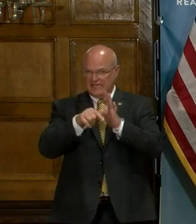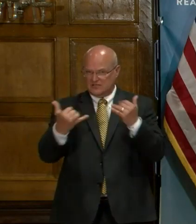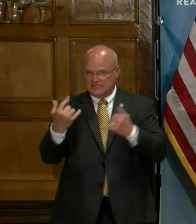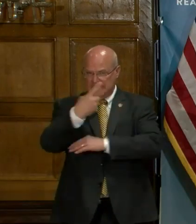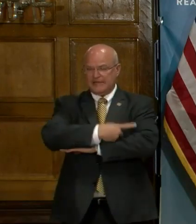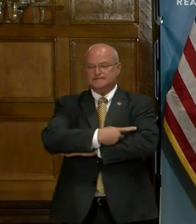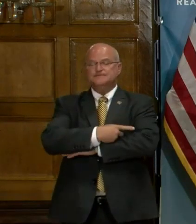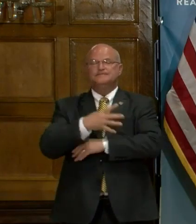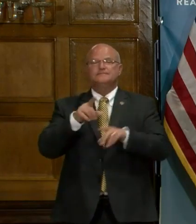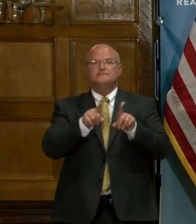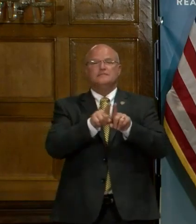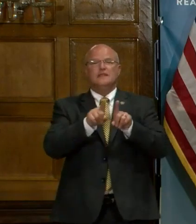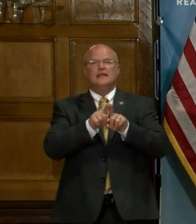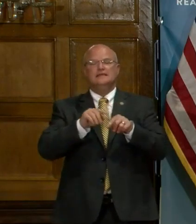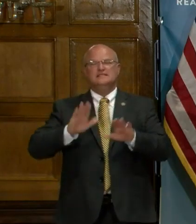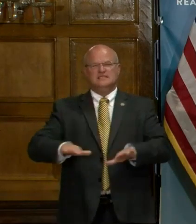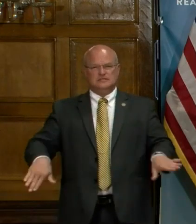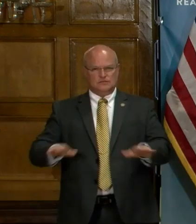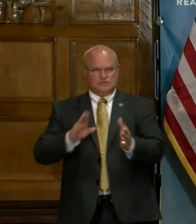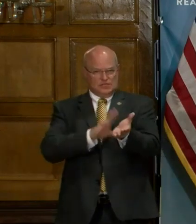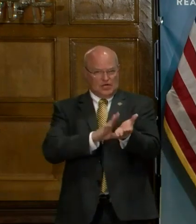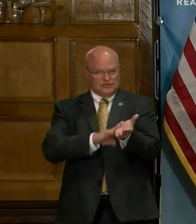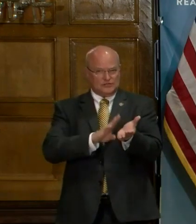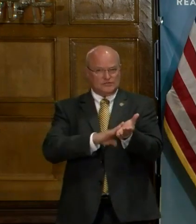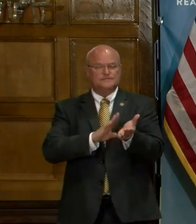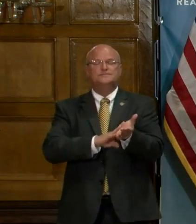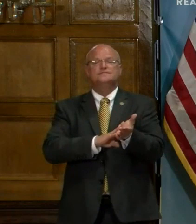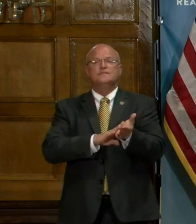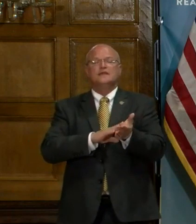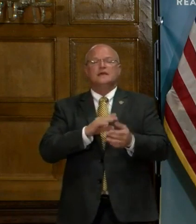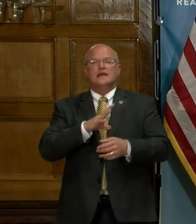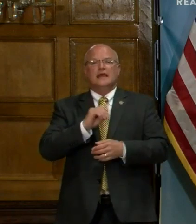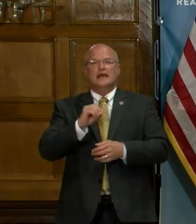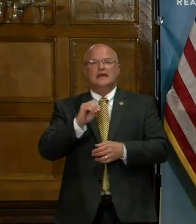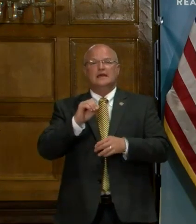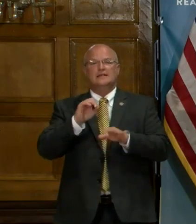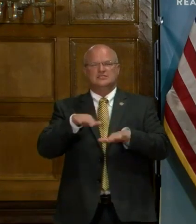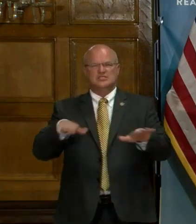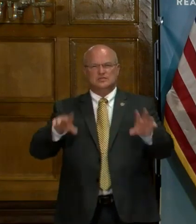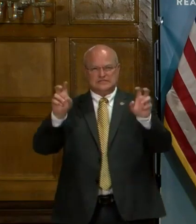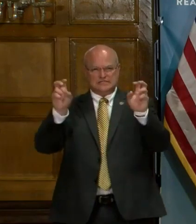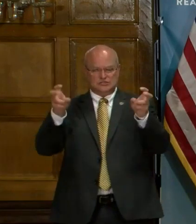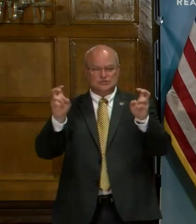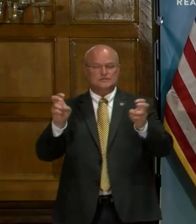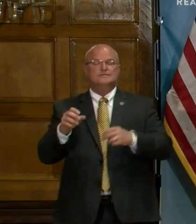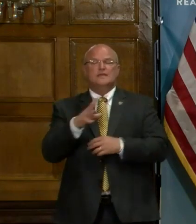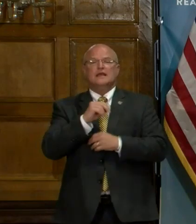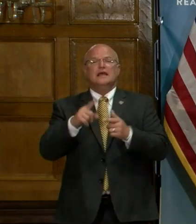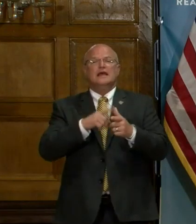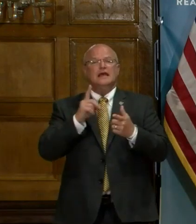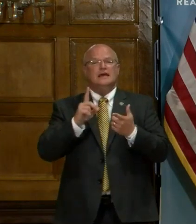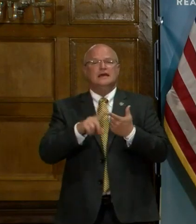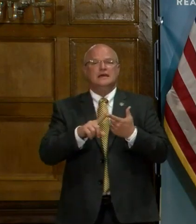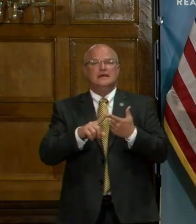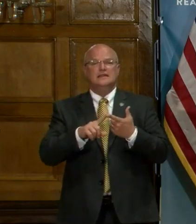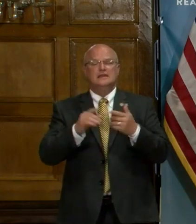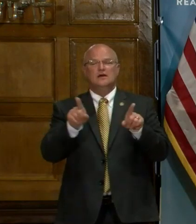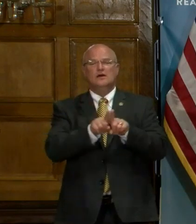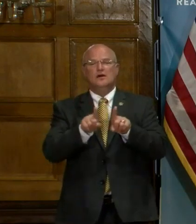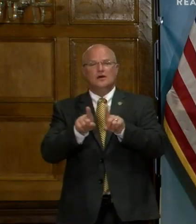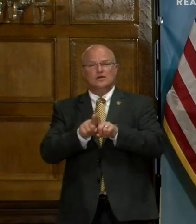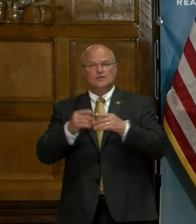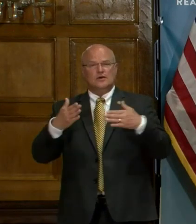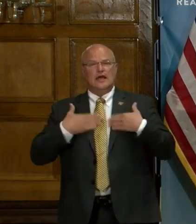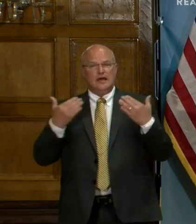later today as a pediatrician, epidemiologist on children's issues. And then we're